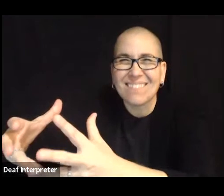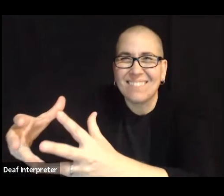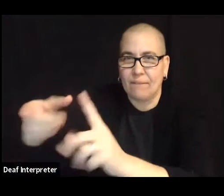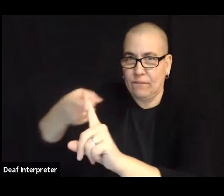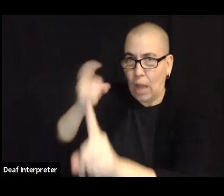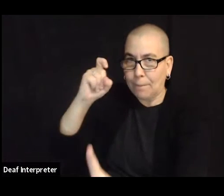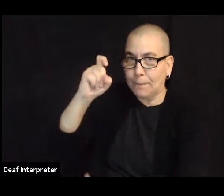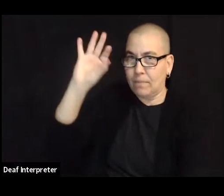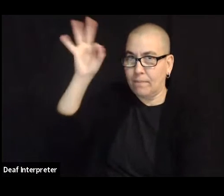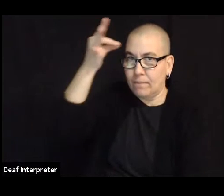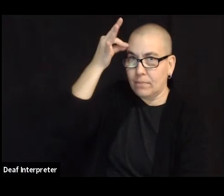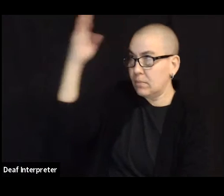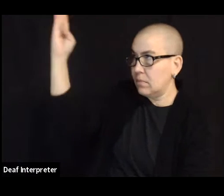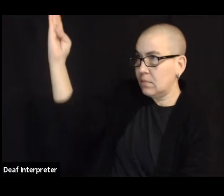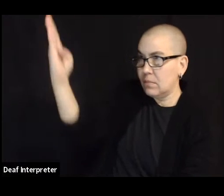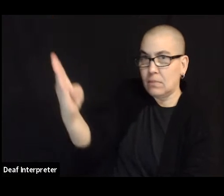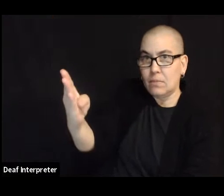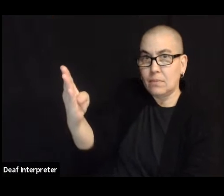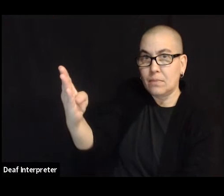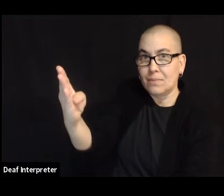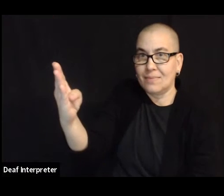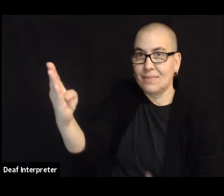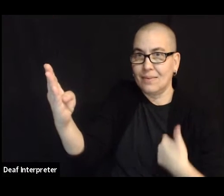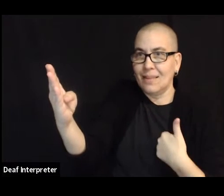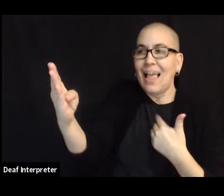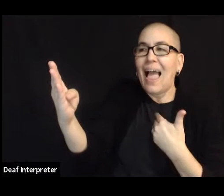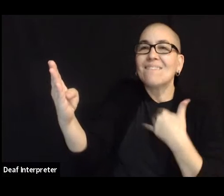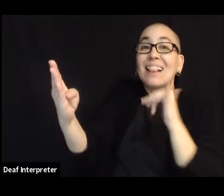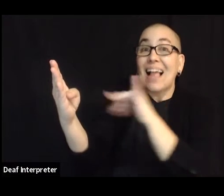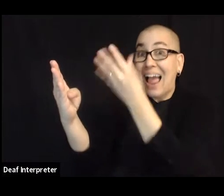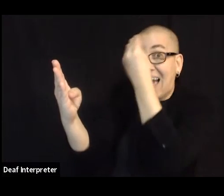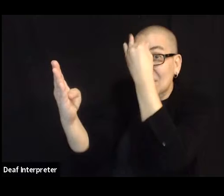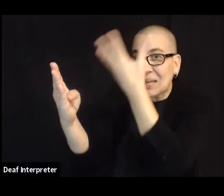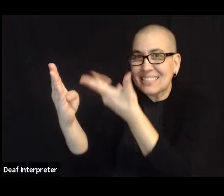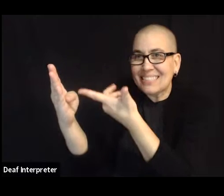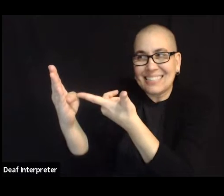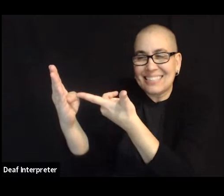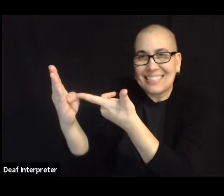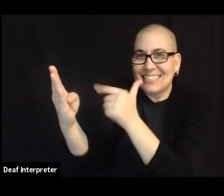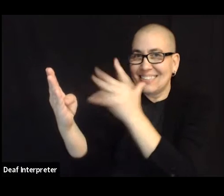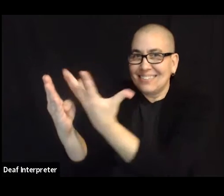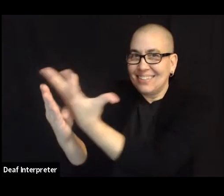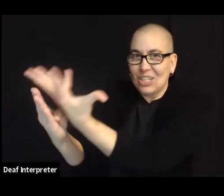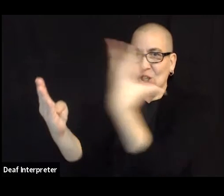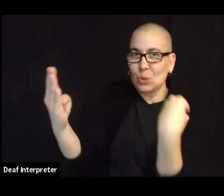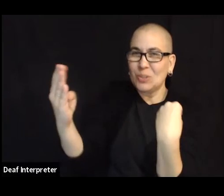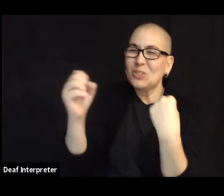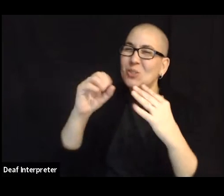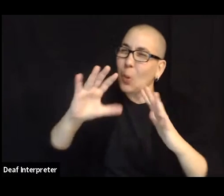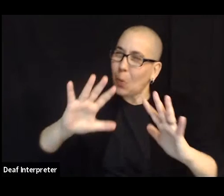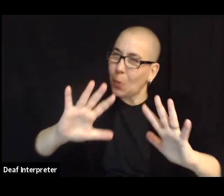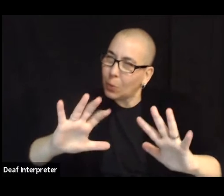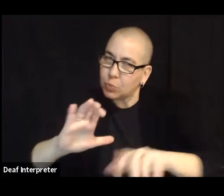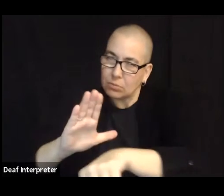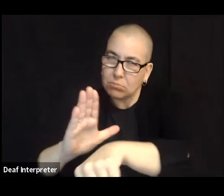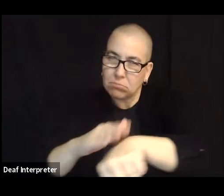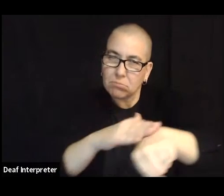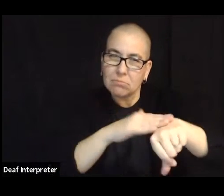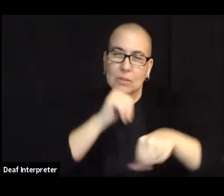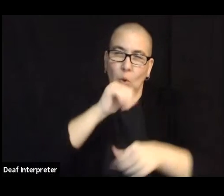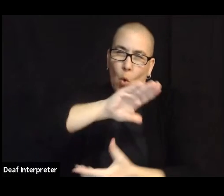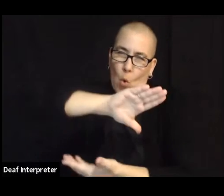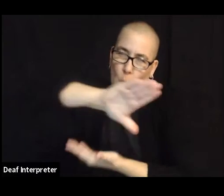all. So we want to acknowledge that limitation. A few data elements that are new on the dashboard